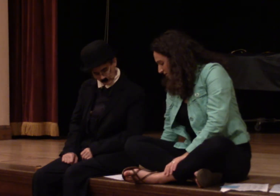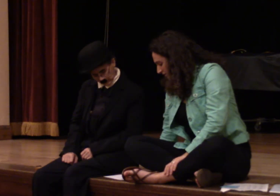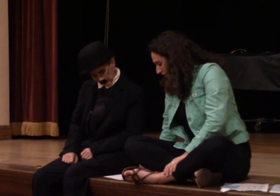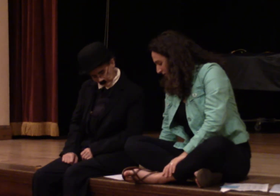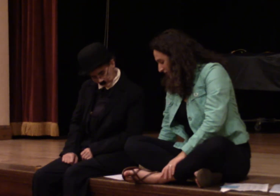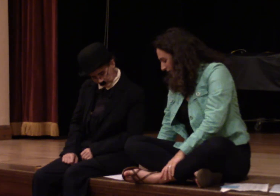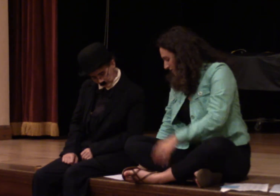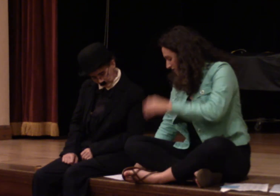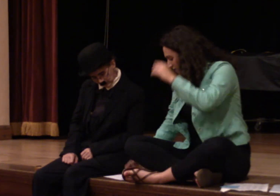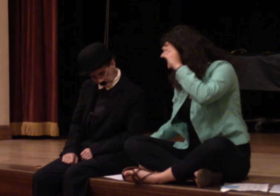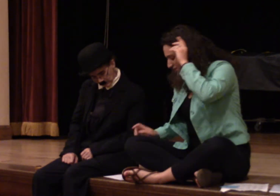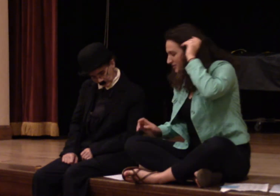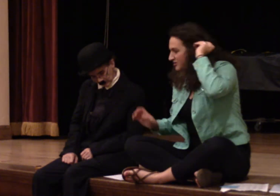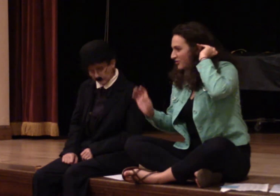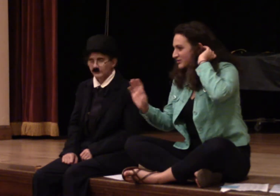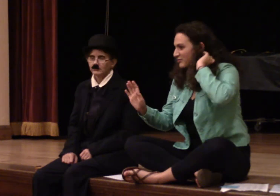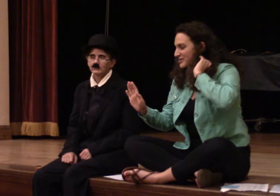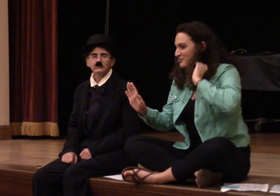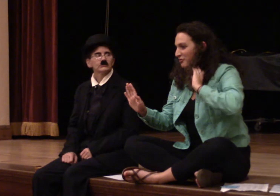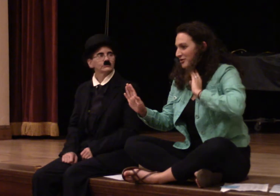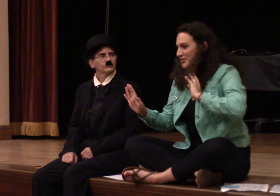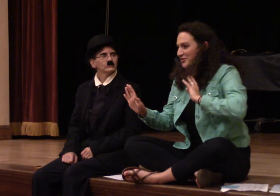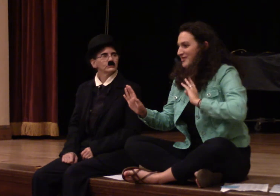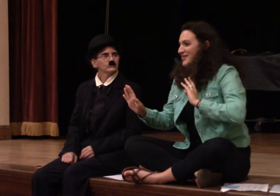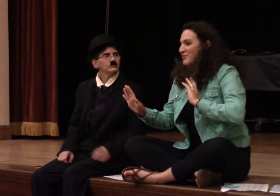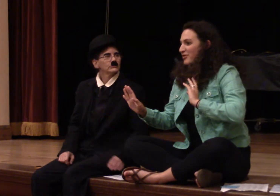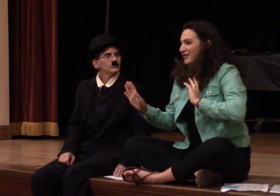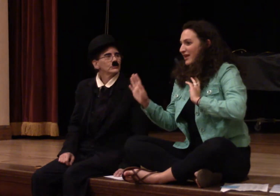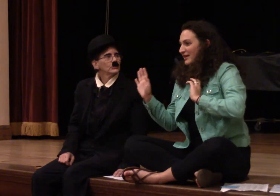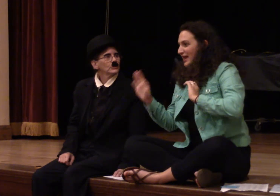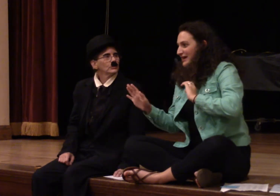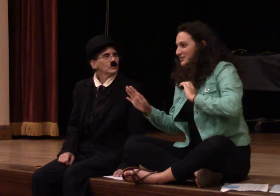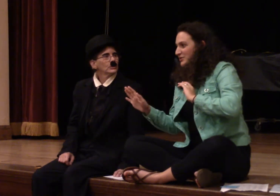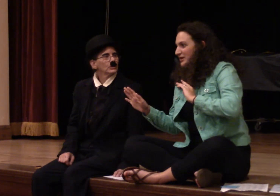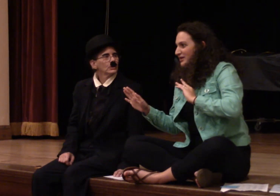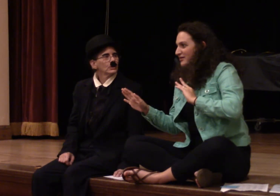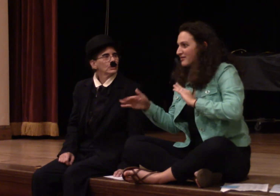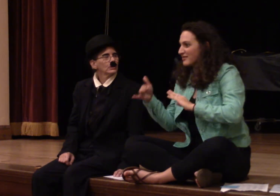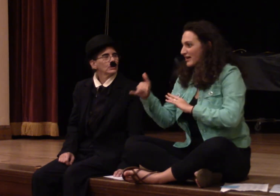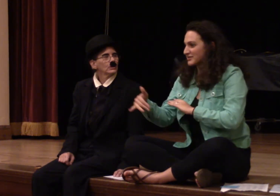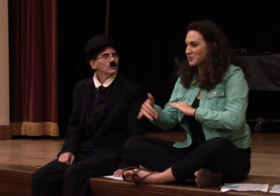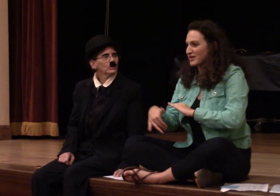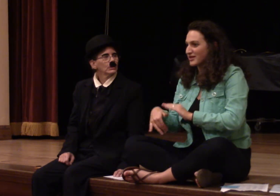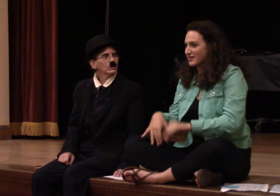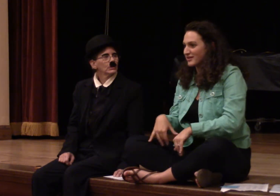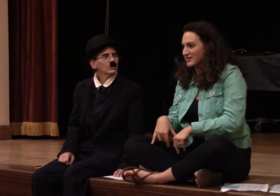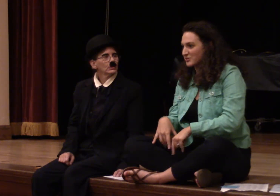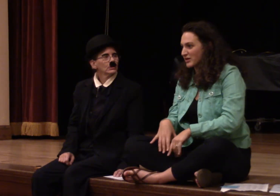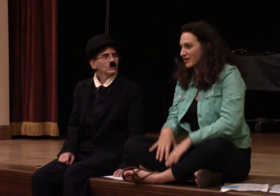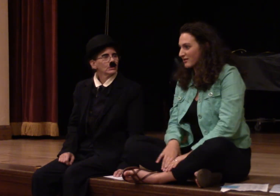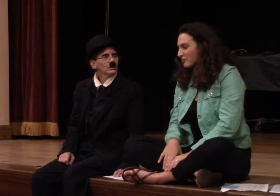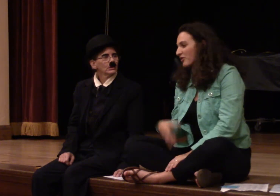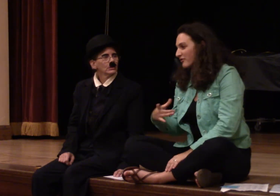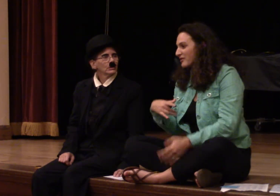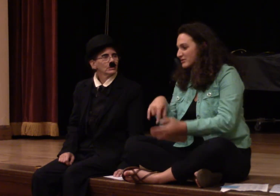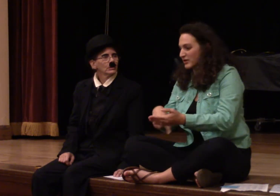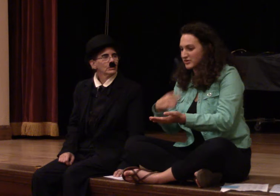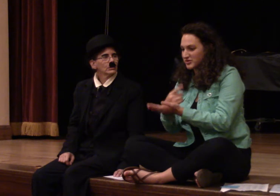now we didn't get to these, so this will be new for you. But like last week, next week, this week, well, this week is just